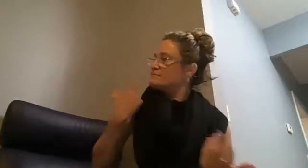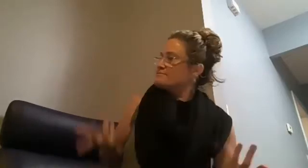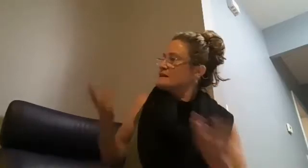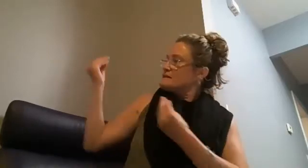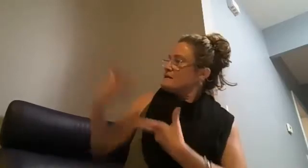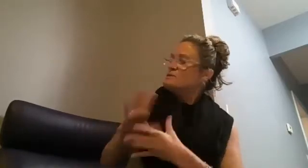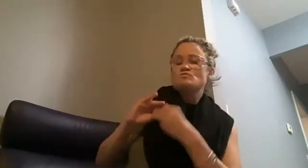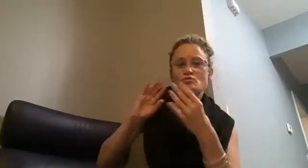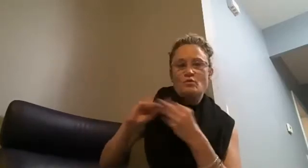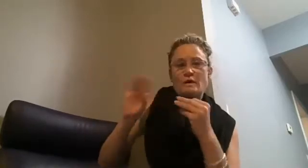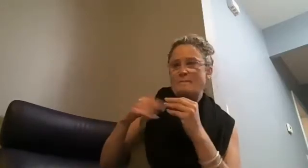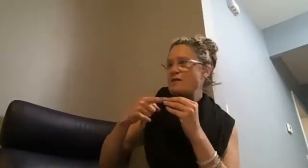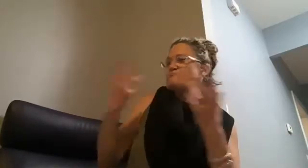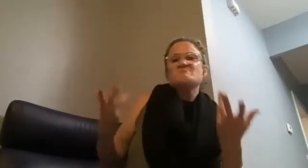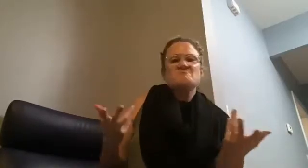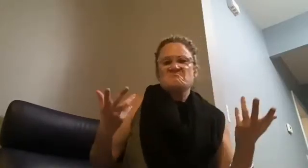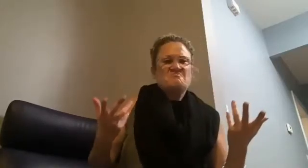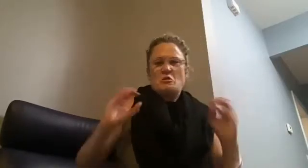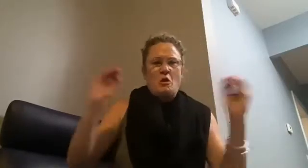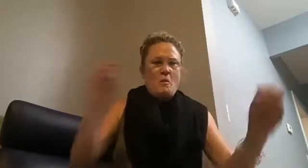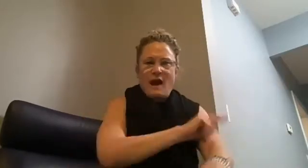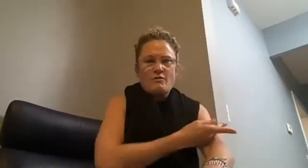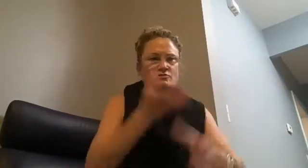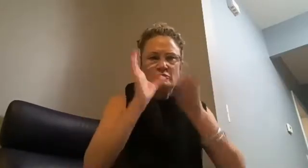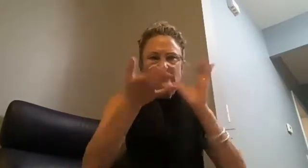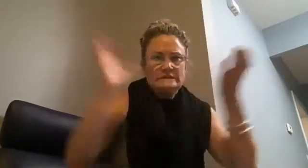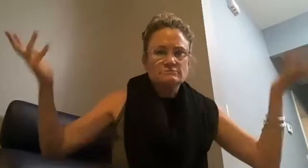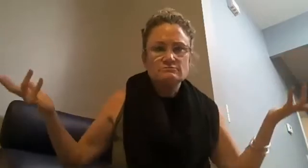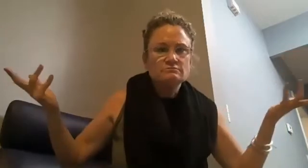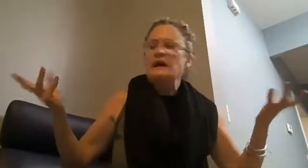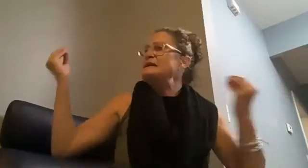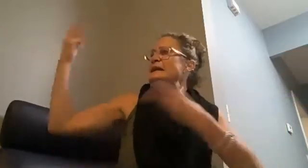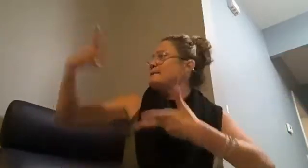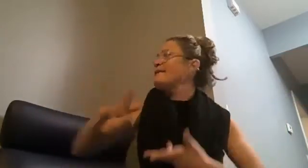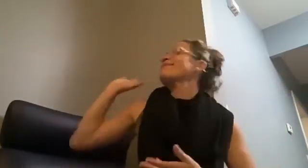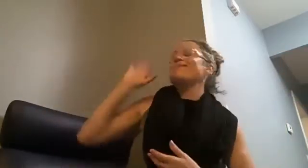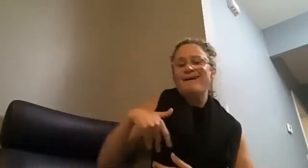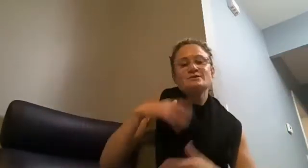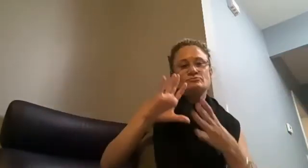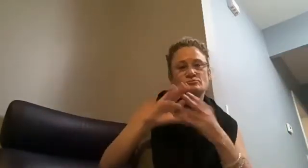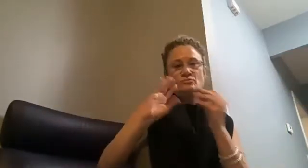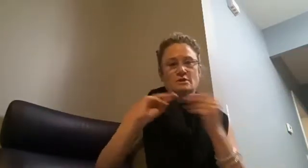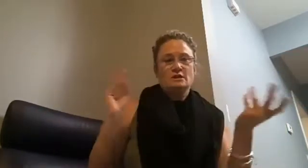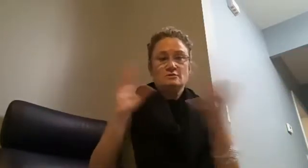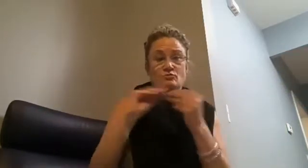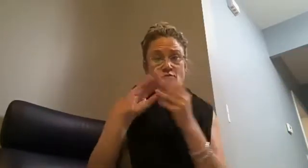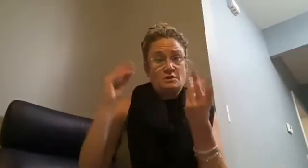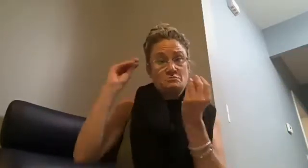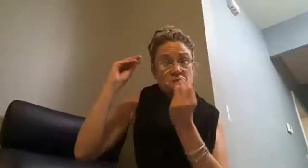story about when you were powerless when you were drinking. Like, tell me that story." And the story I told him was this. When